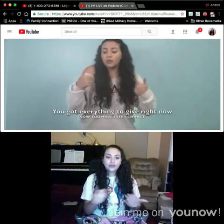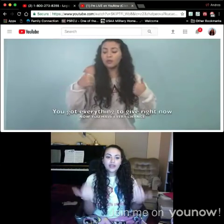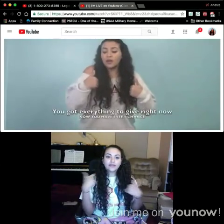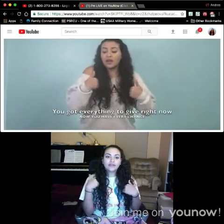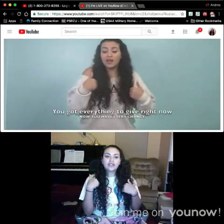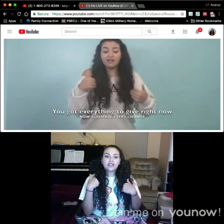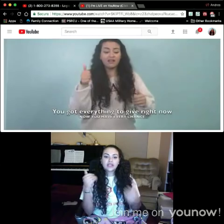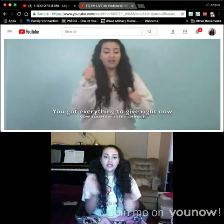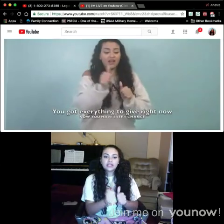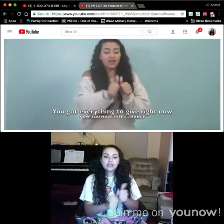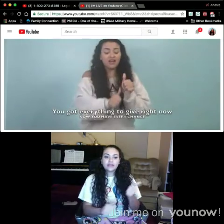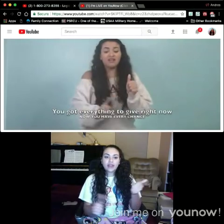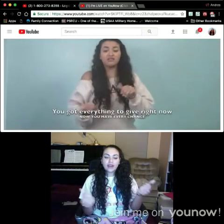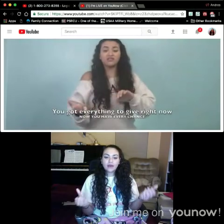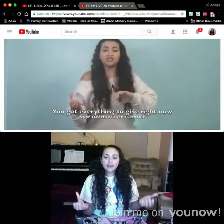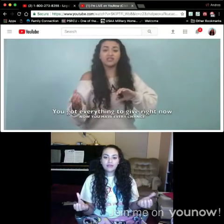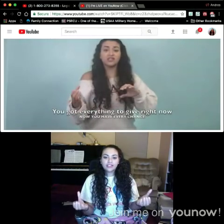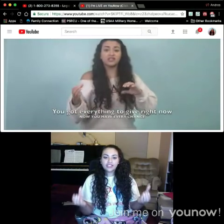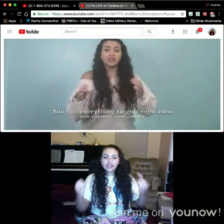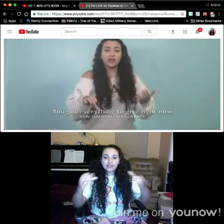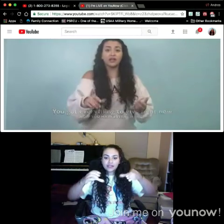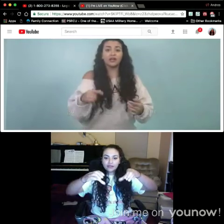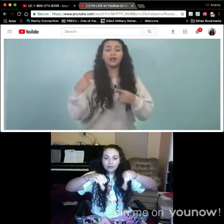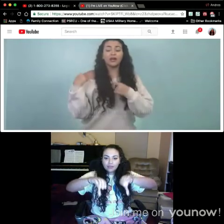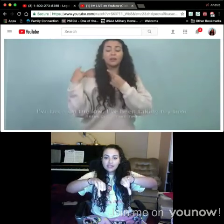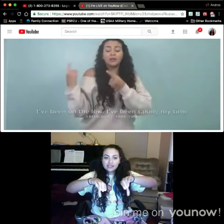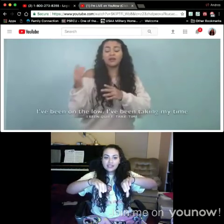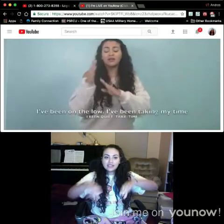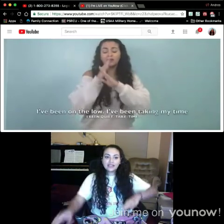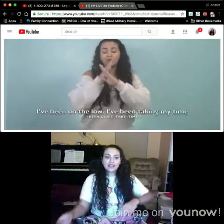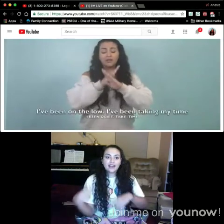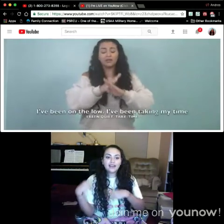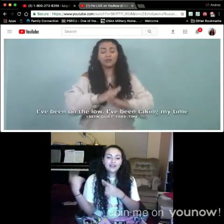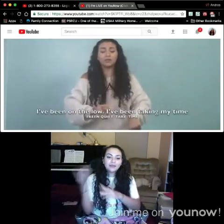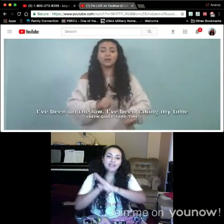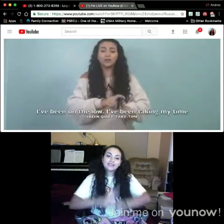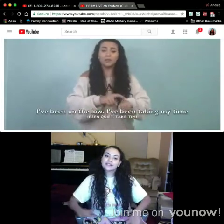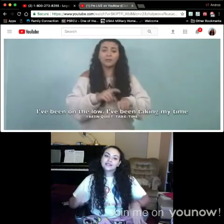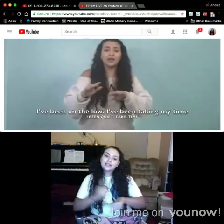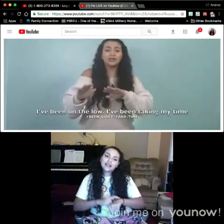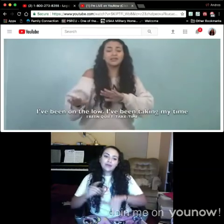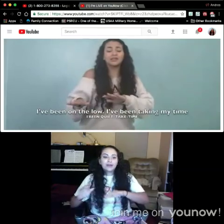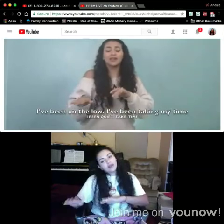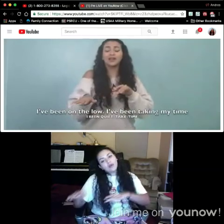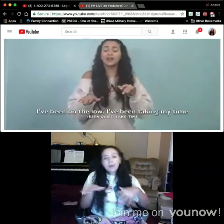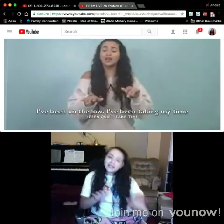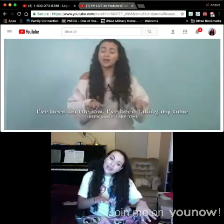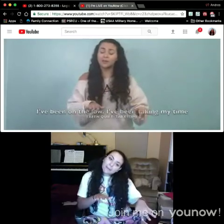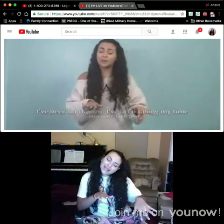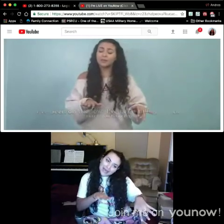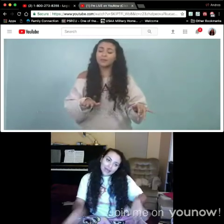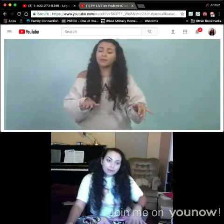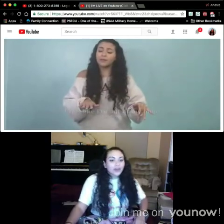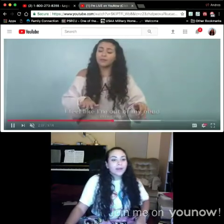Because you got everything to give right now. Every chance. Remember, C is like that. And then it repeats. I've been on the loop. I've been taking